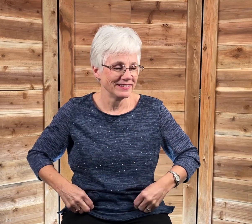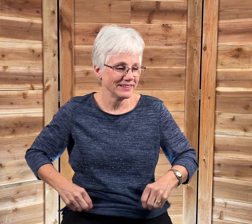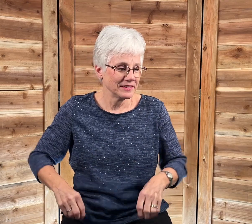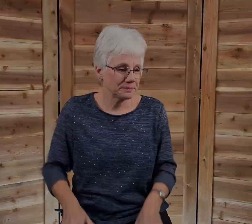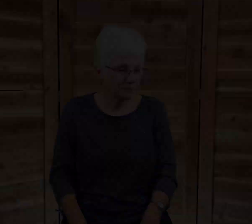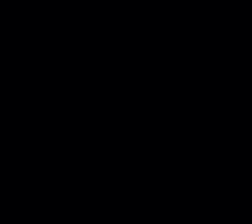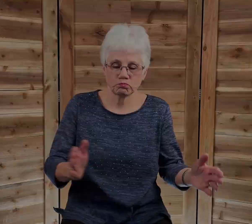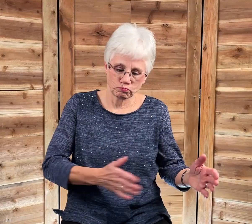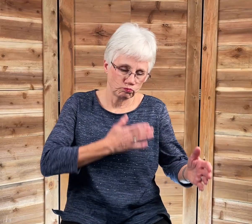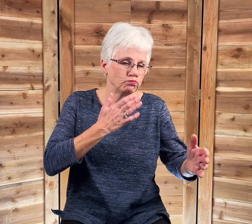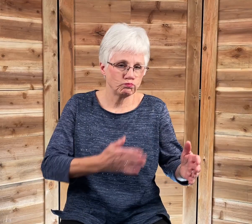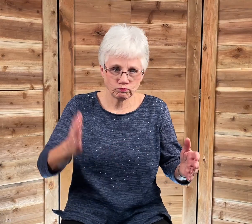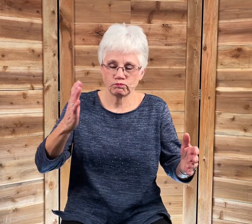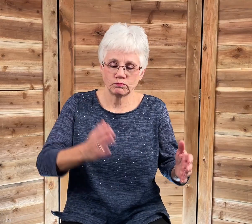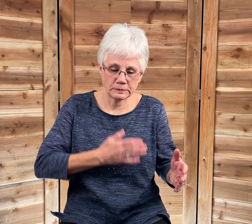So.